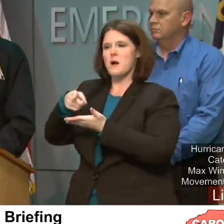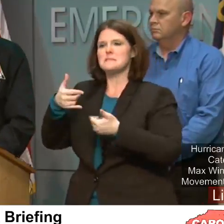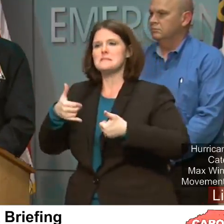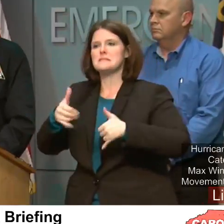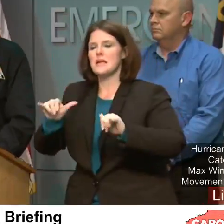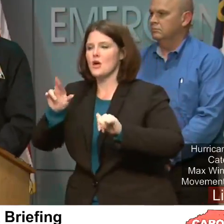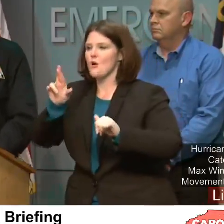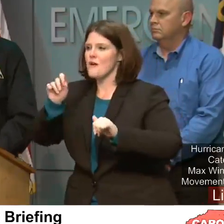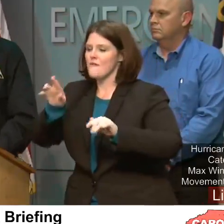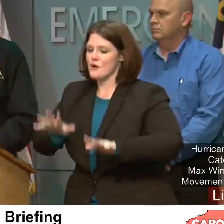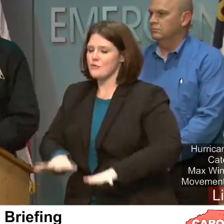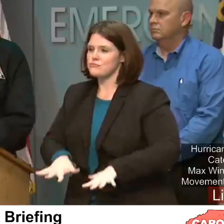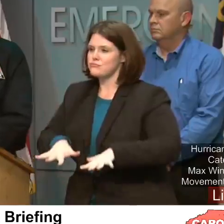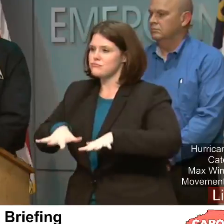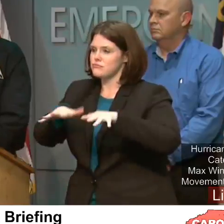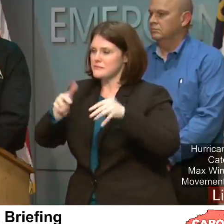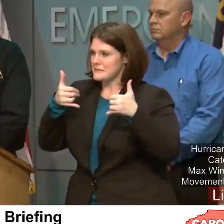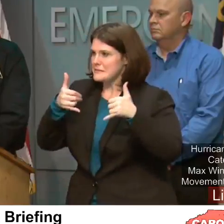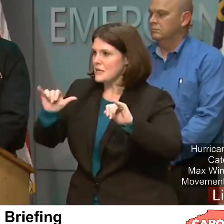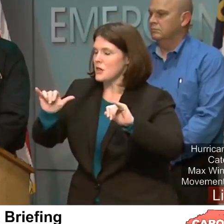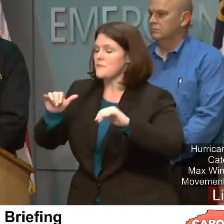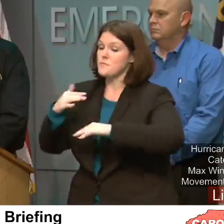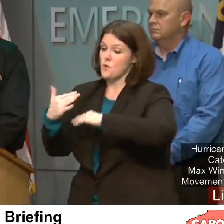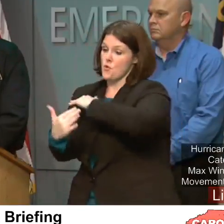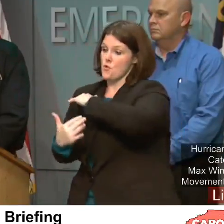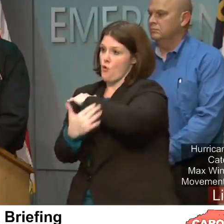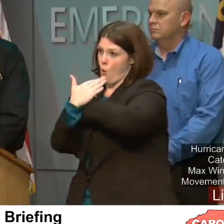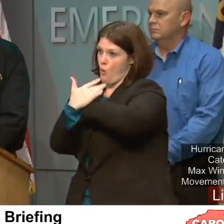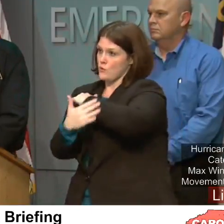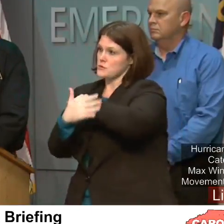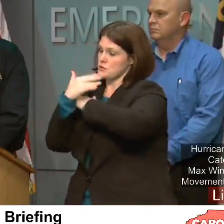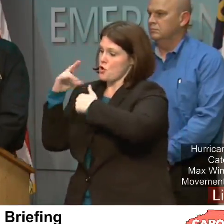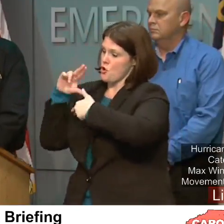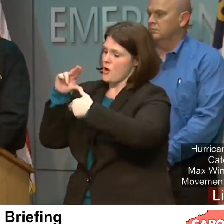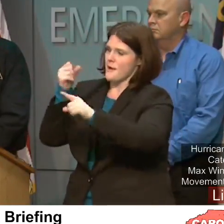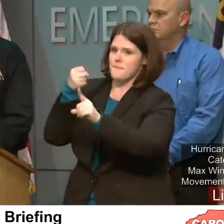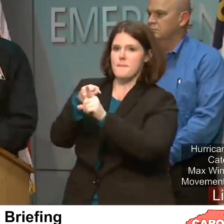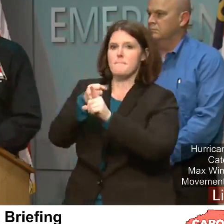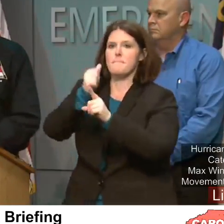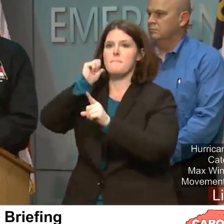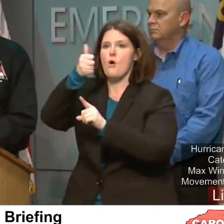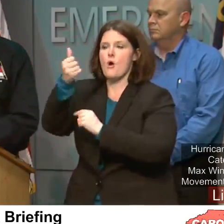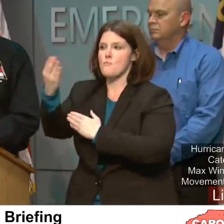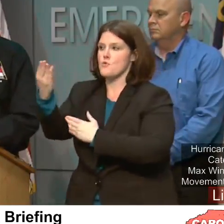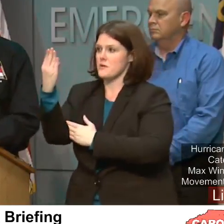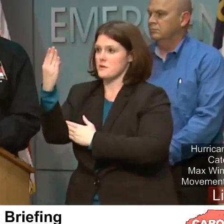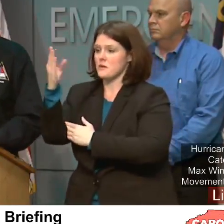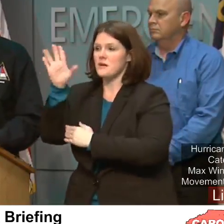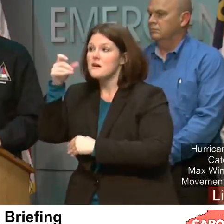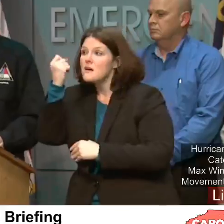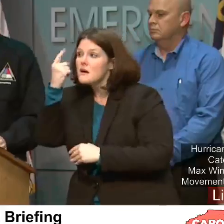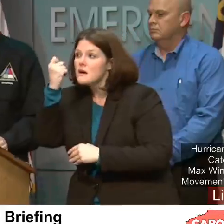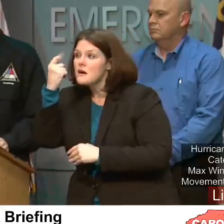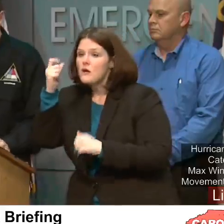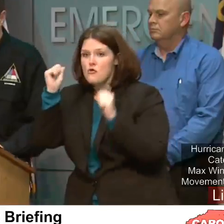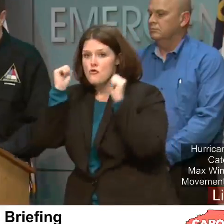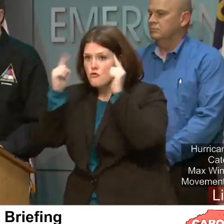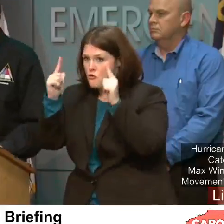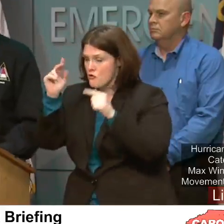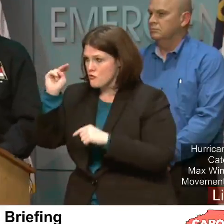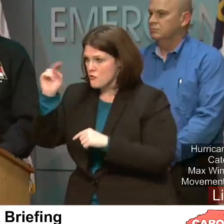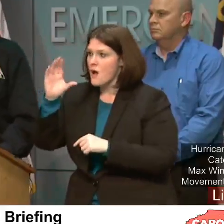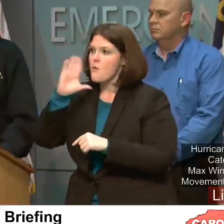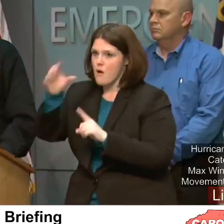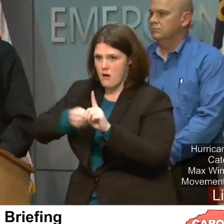will feel the wrath of Florence starting tomorrow in the morning, but all parts of North Carolina will see